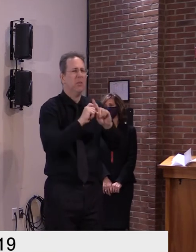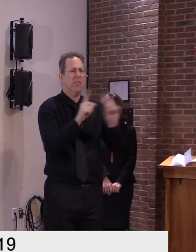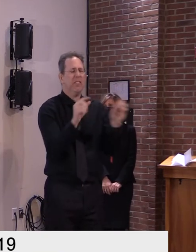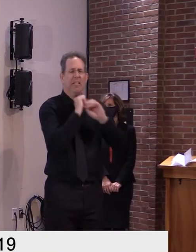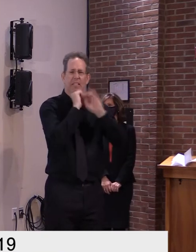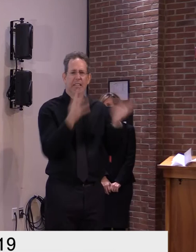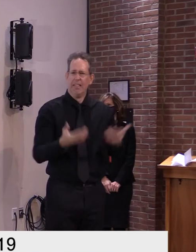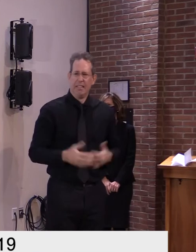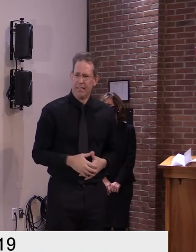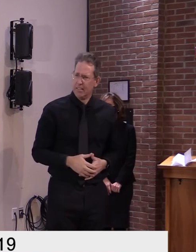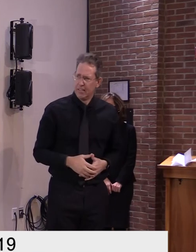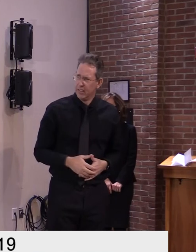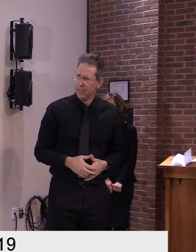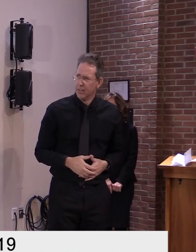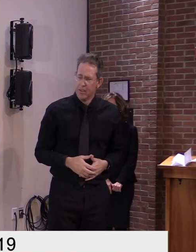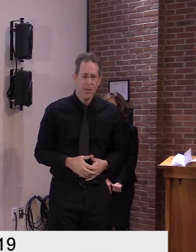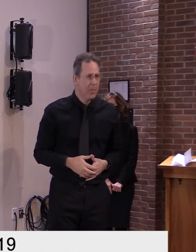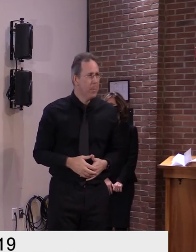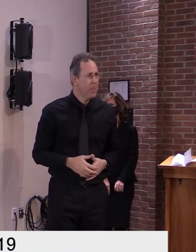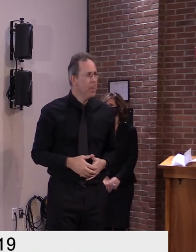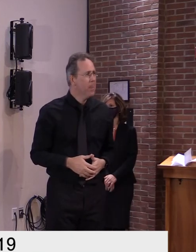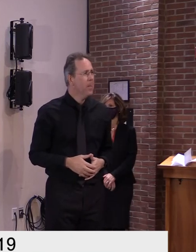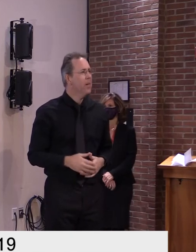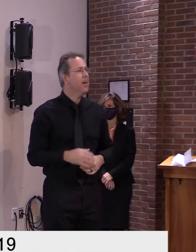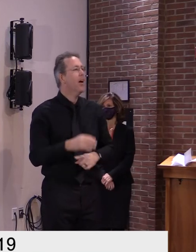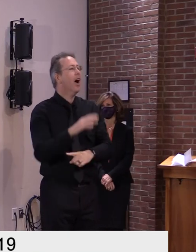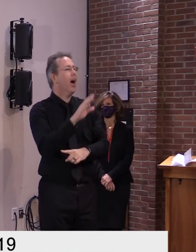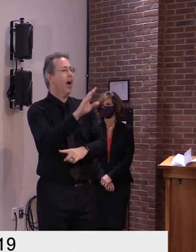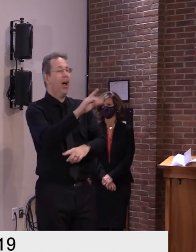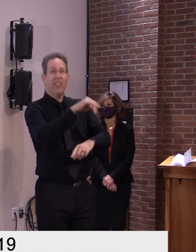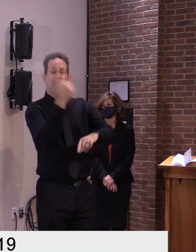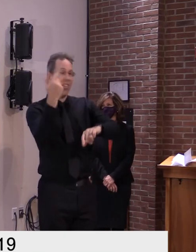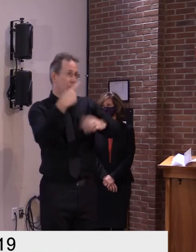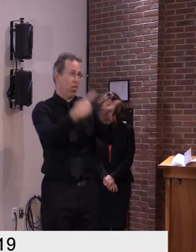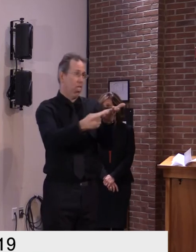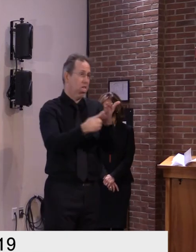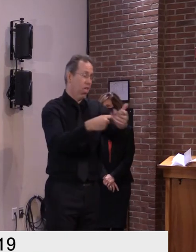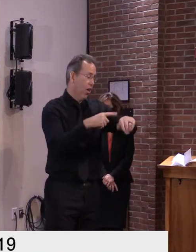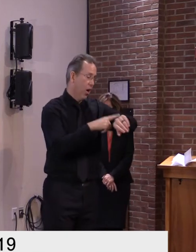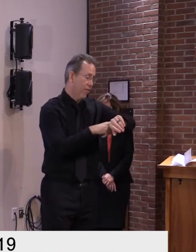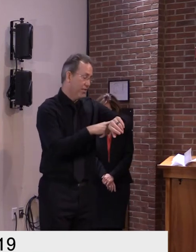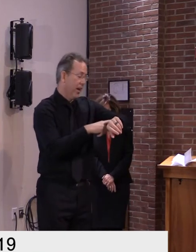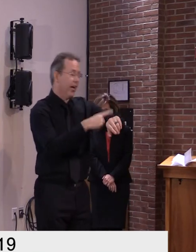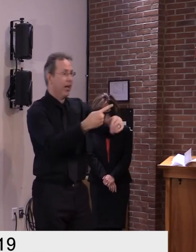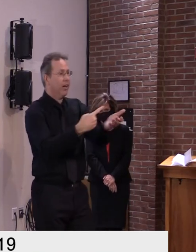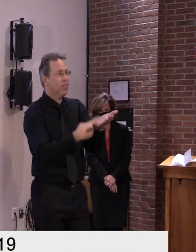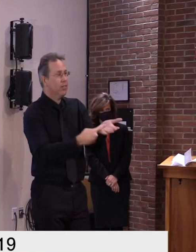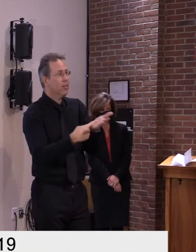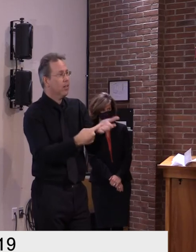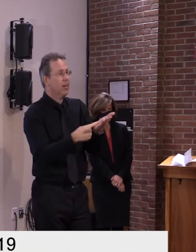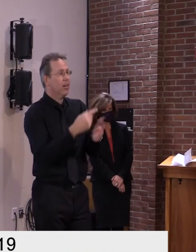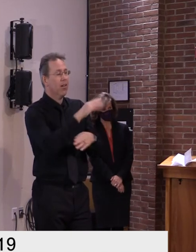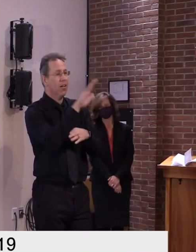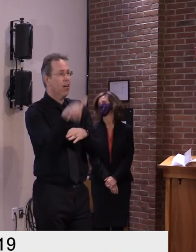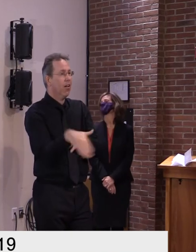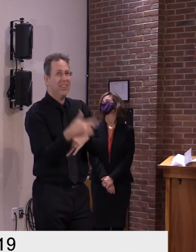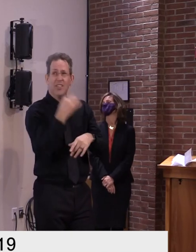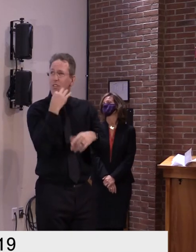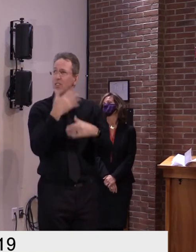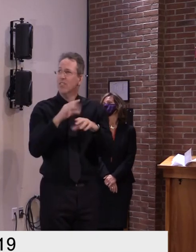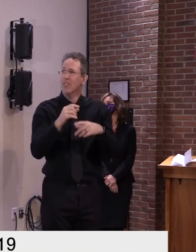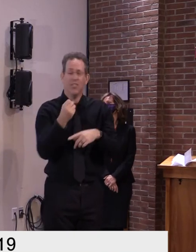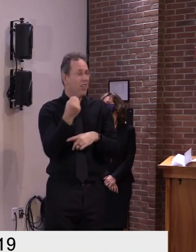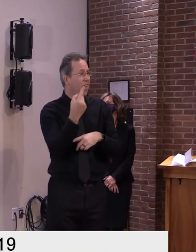Yeah, that's a whole other question that will keep us here to 1:30. All I'll say is what we've learned over time